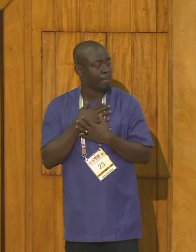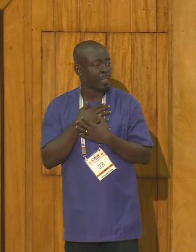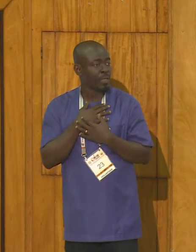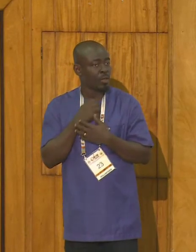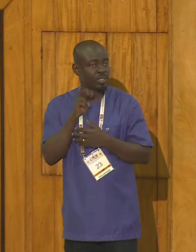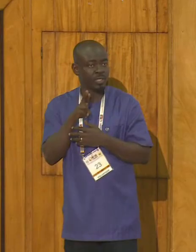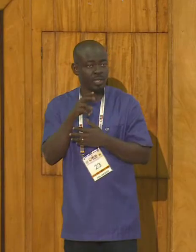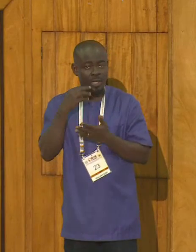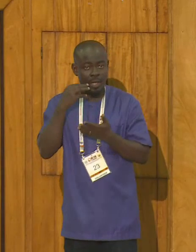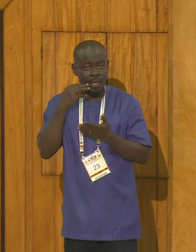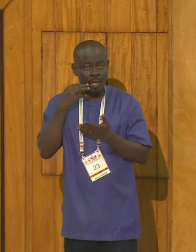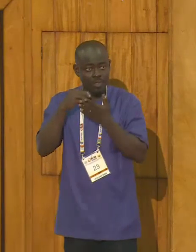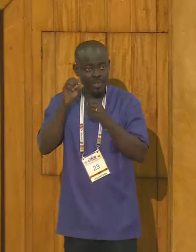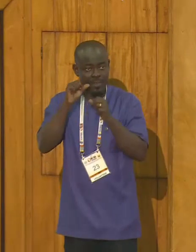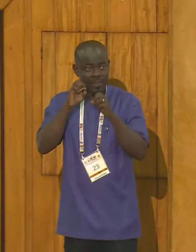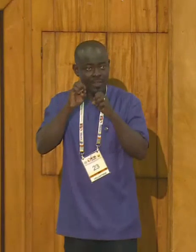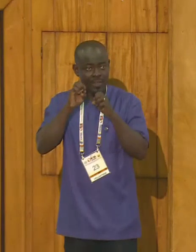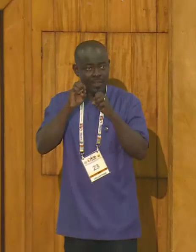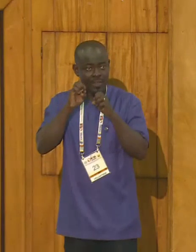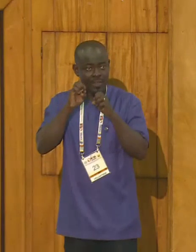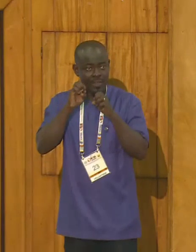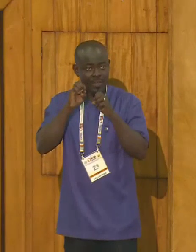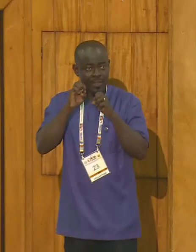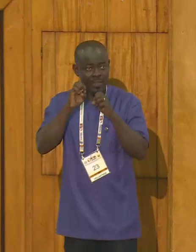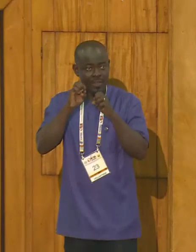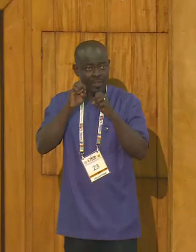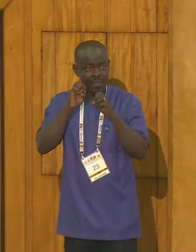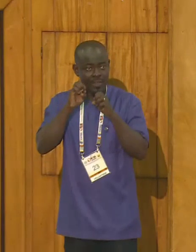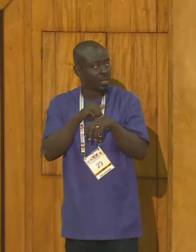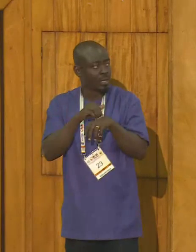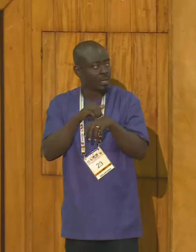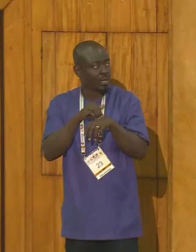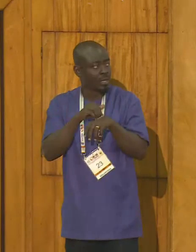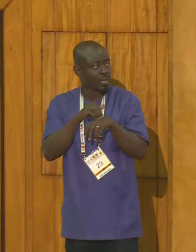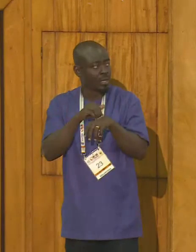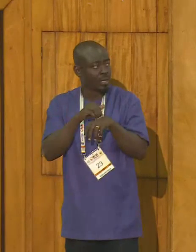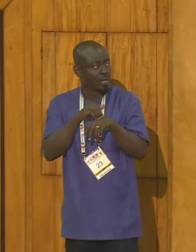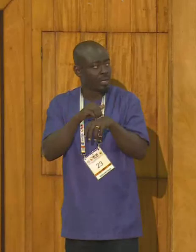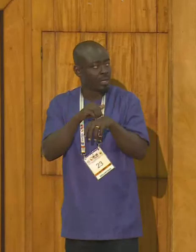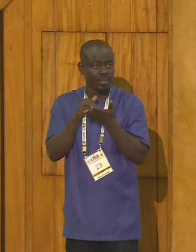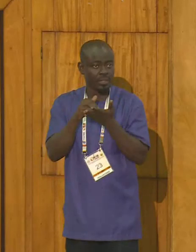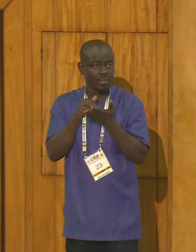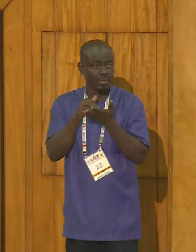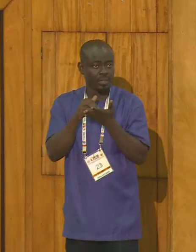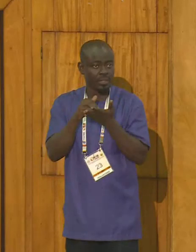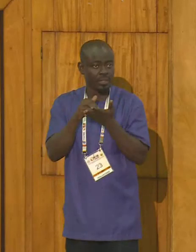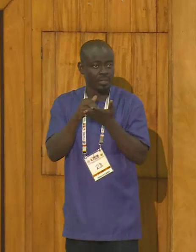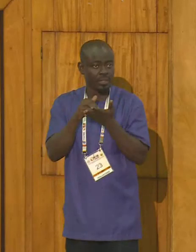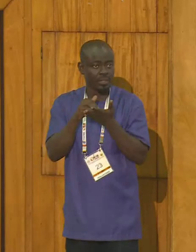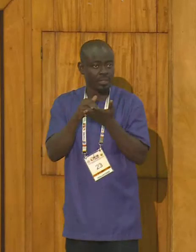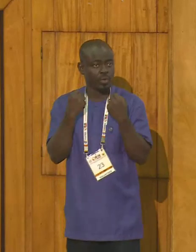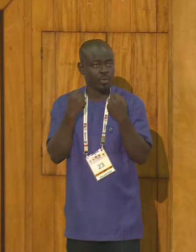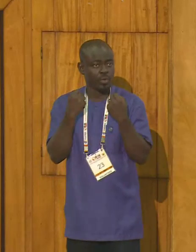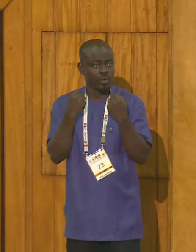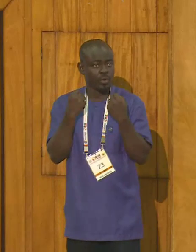Senior Monitoring and Evaluation Officer at Tebelopele Wellness Centre. She's a results-driven professional with